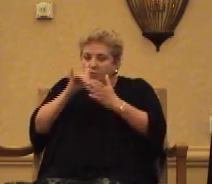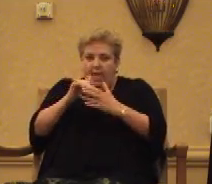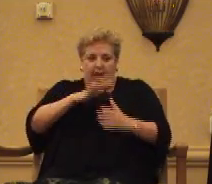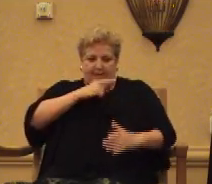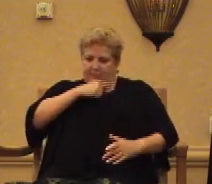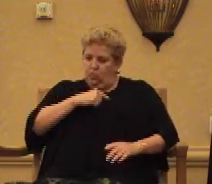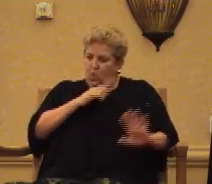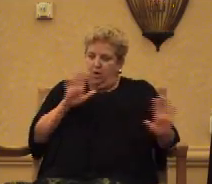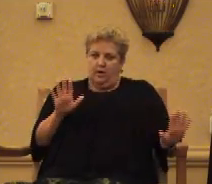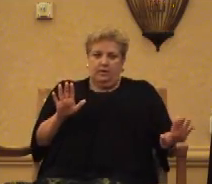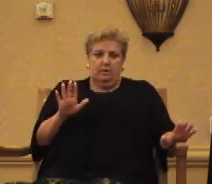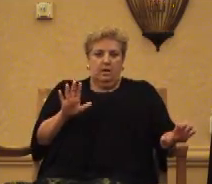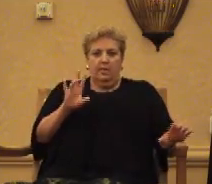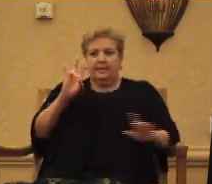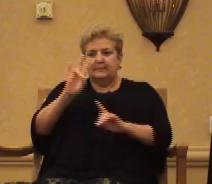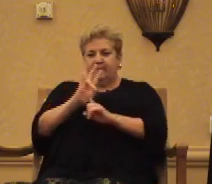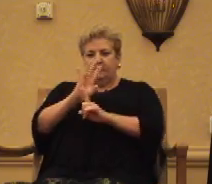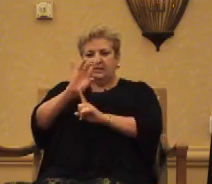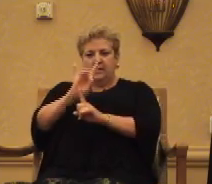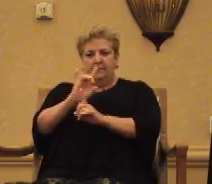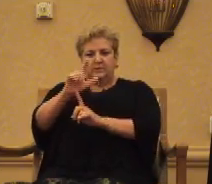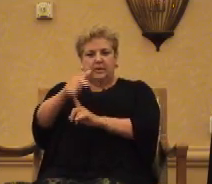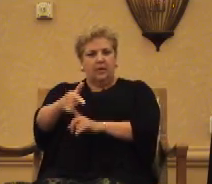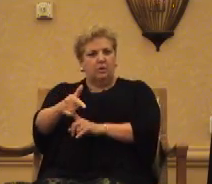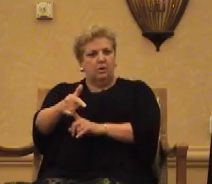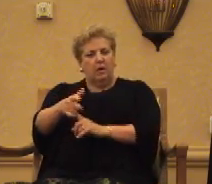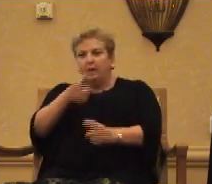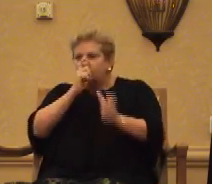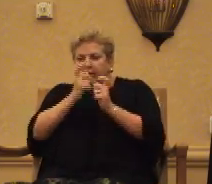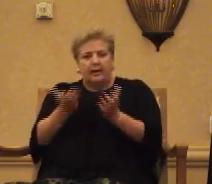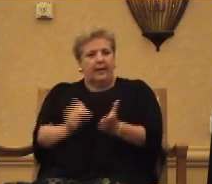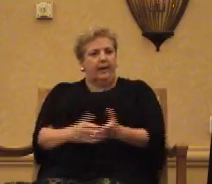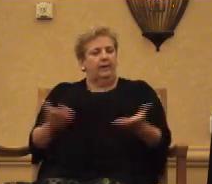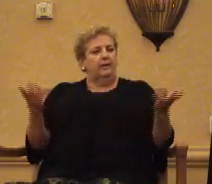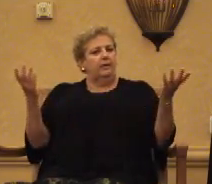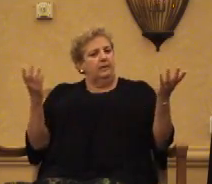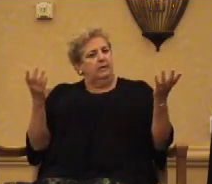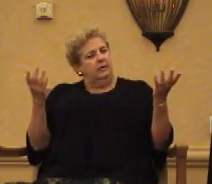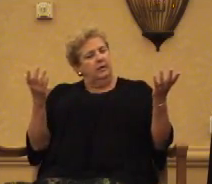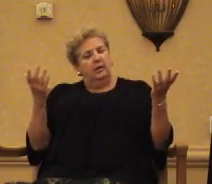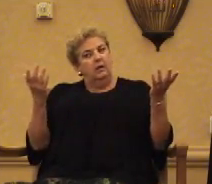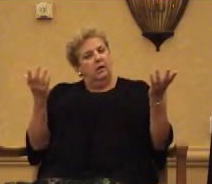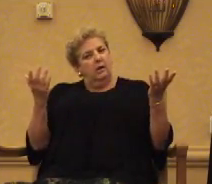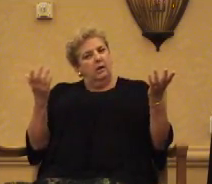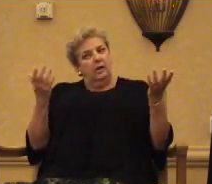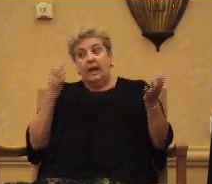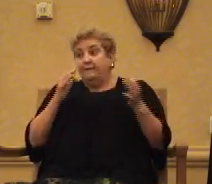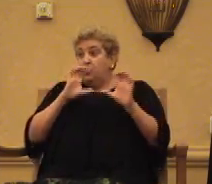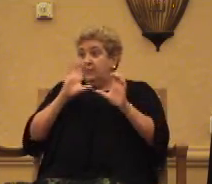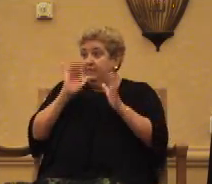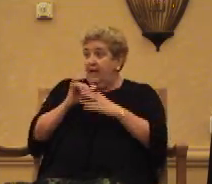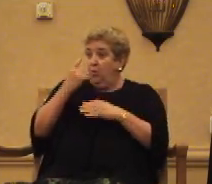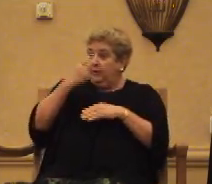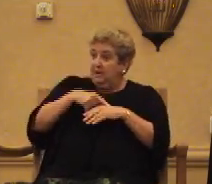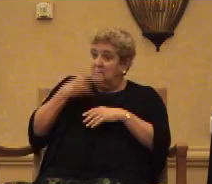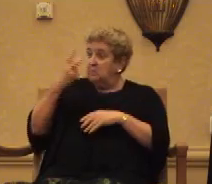and 7 or 8 months later, I'm back at it again. Now, if you did that once or twice,